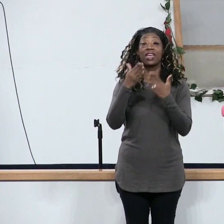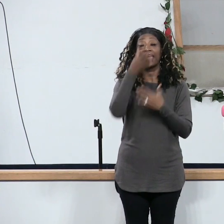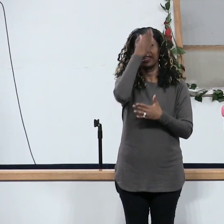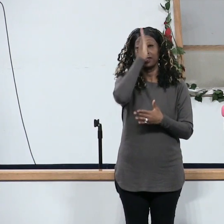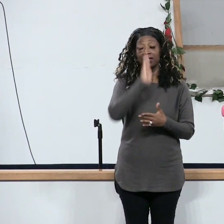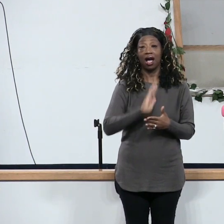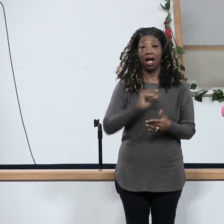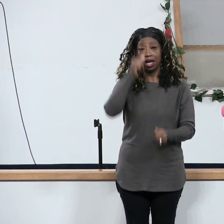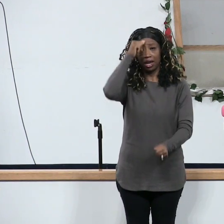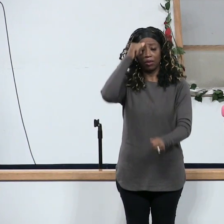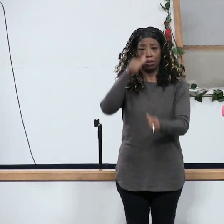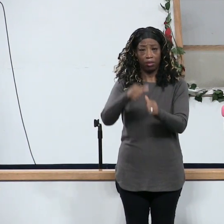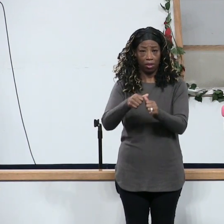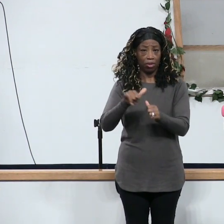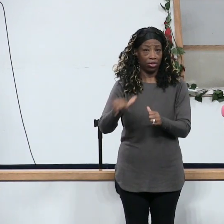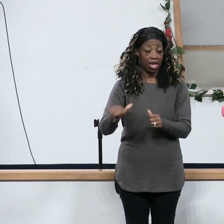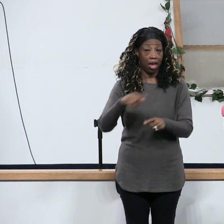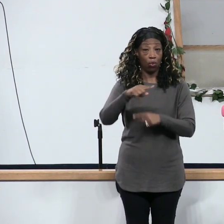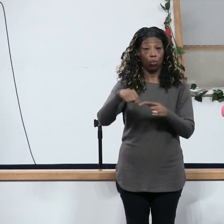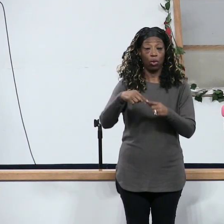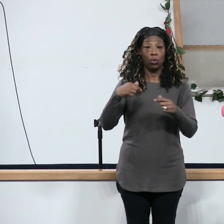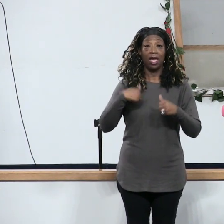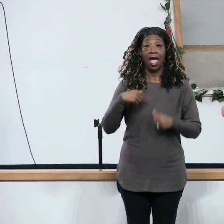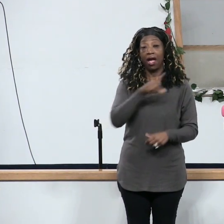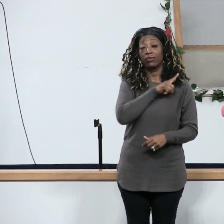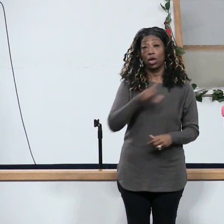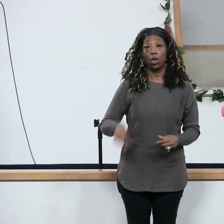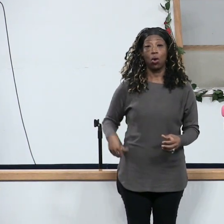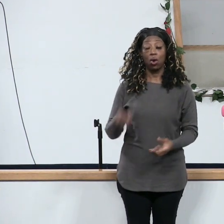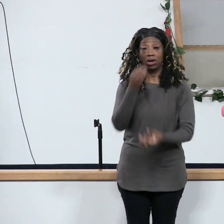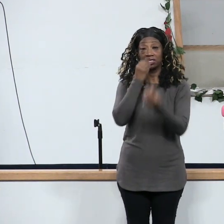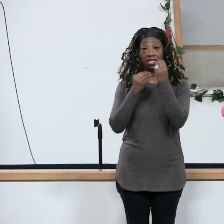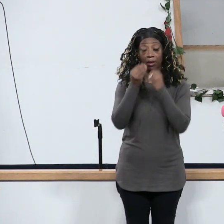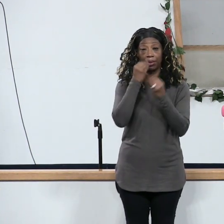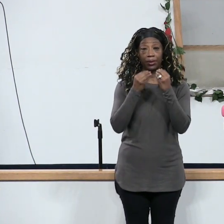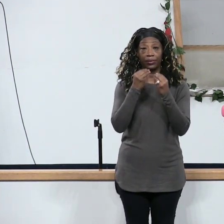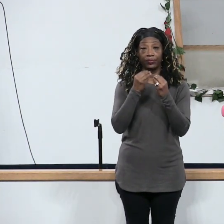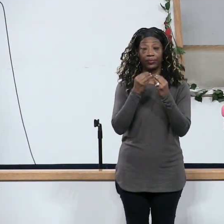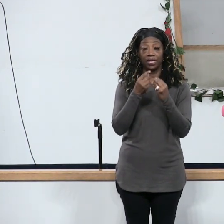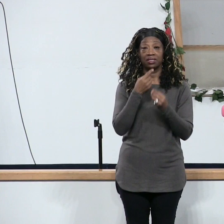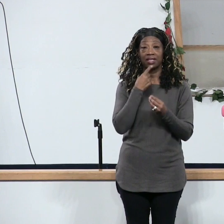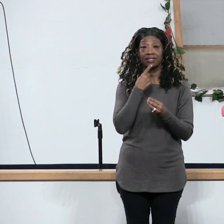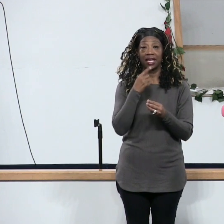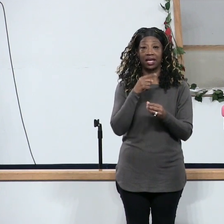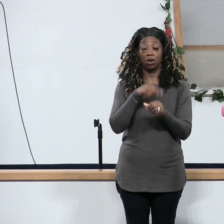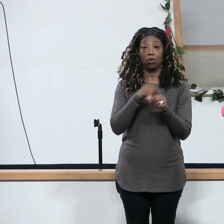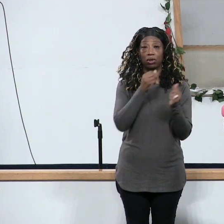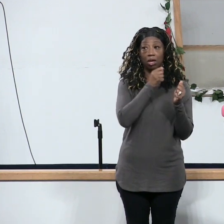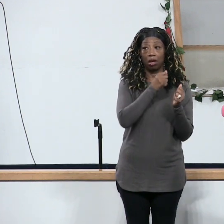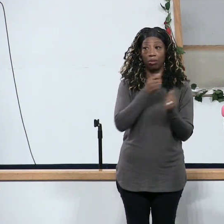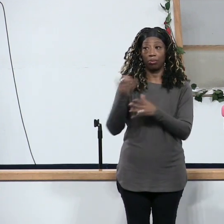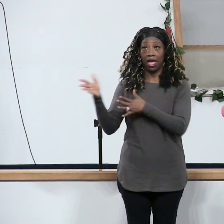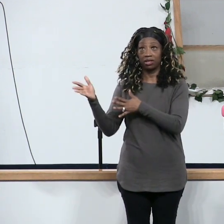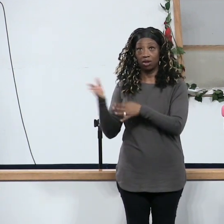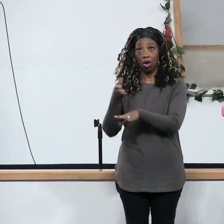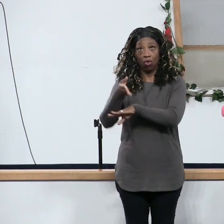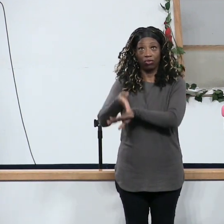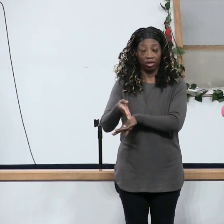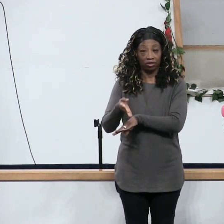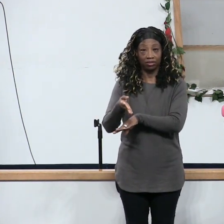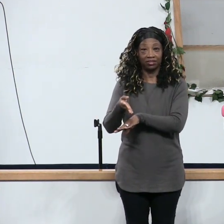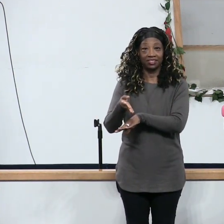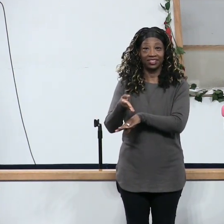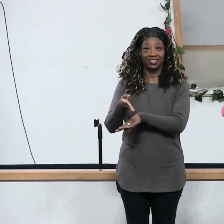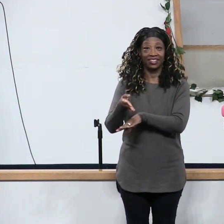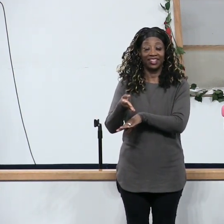when we have communion. As I said earlier, Passover, the Passover meal Jesus instituted,